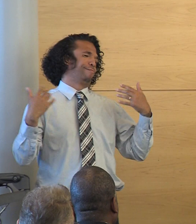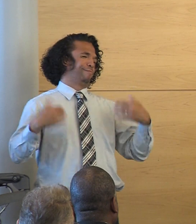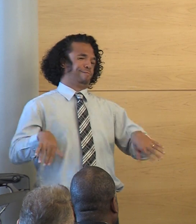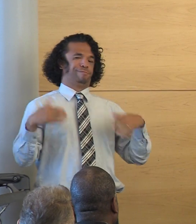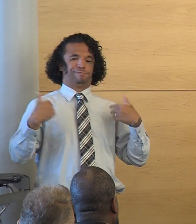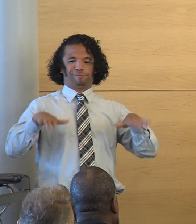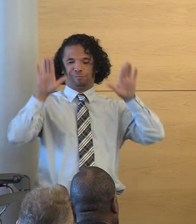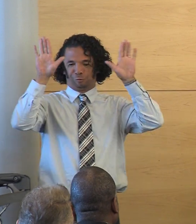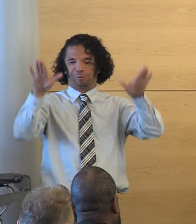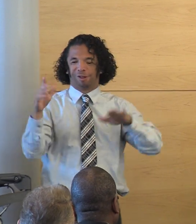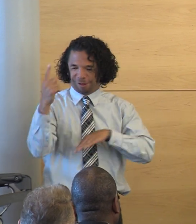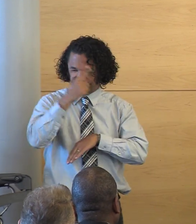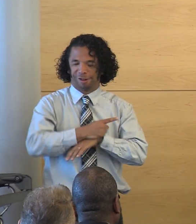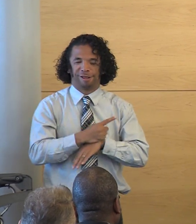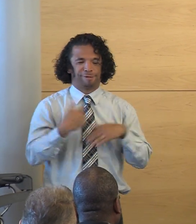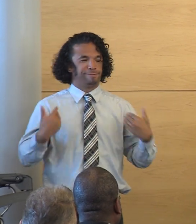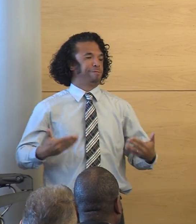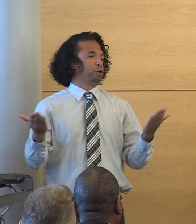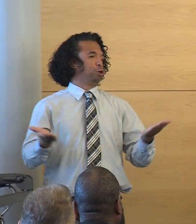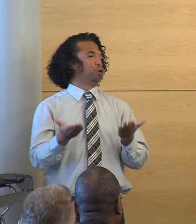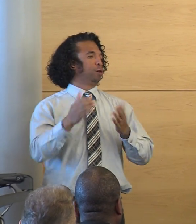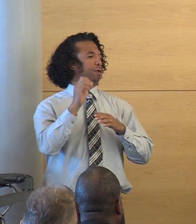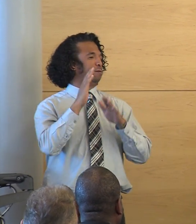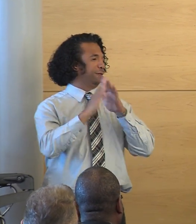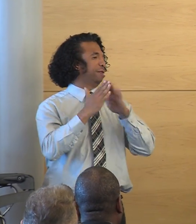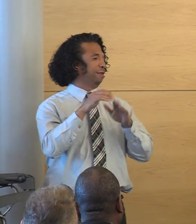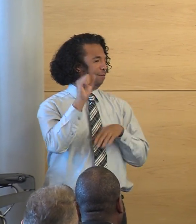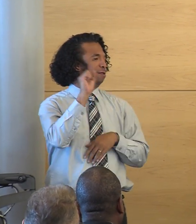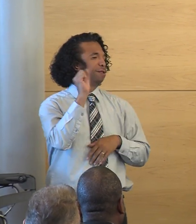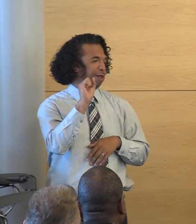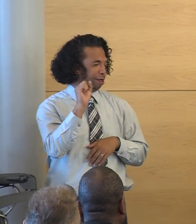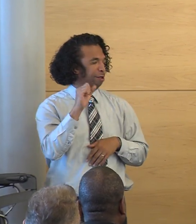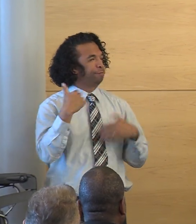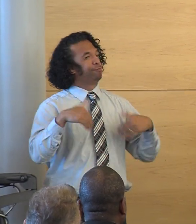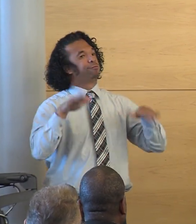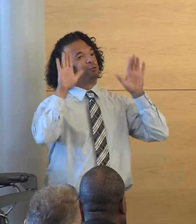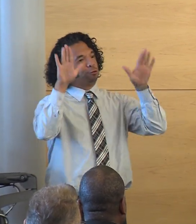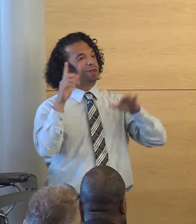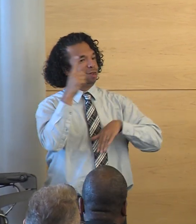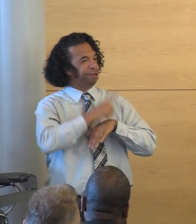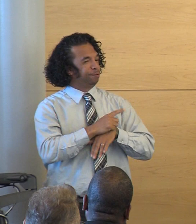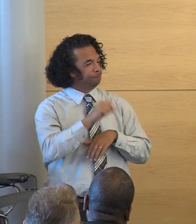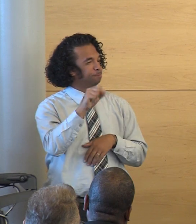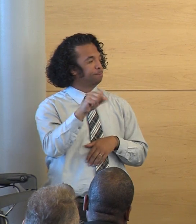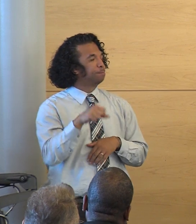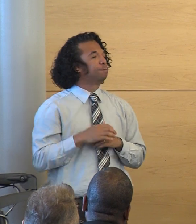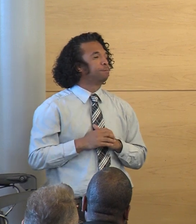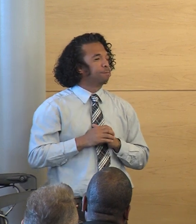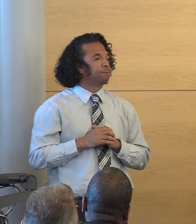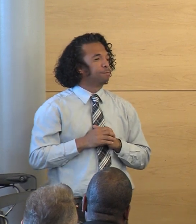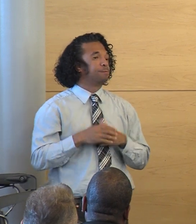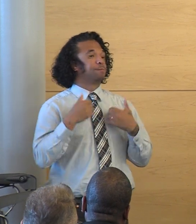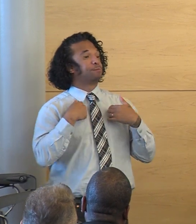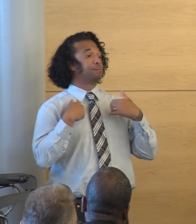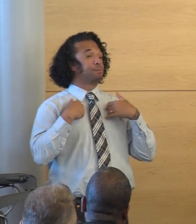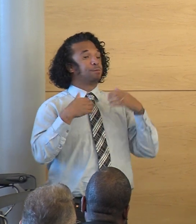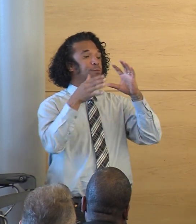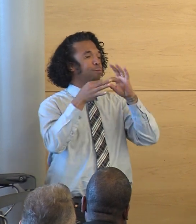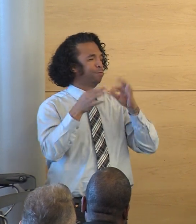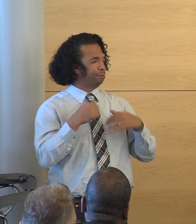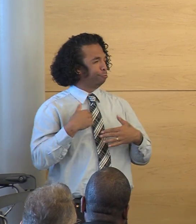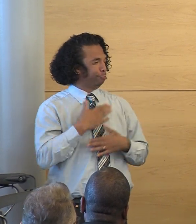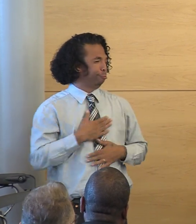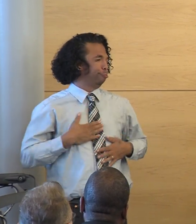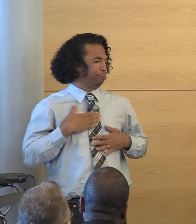great day for the city of Seattle. What a great day. I will tell you, I've had the pleasure of knowing